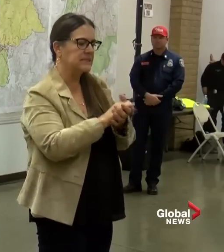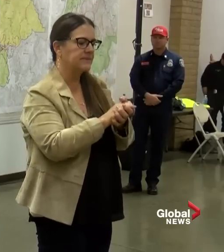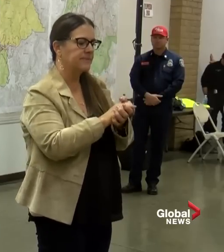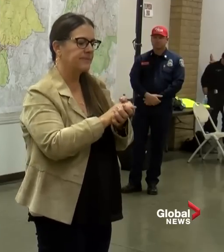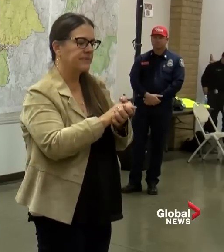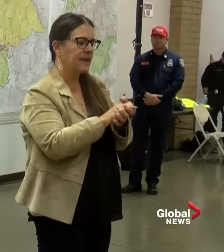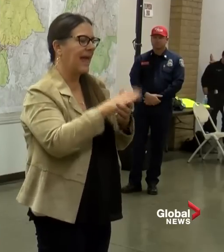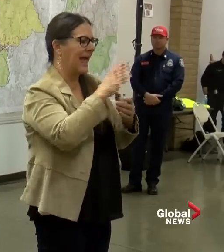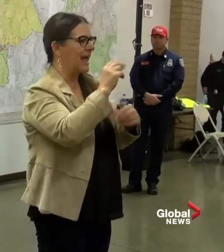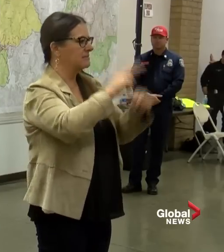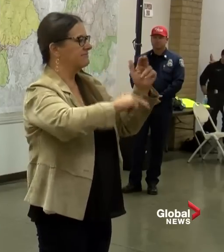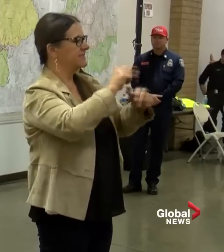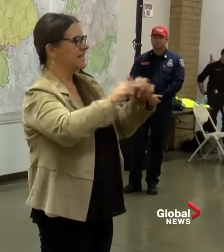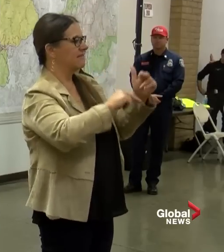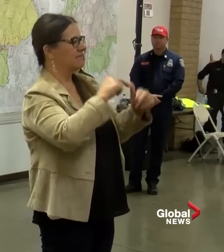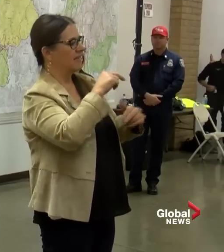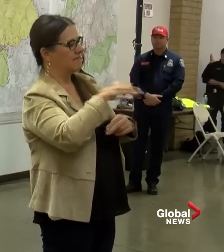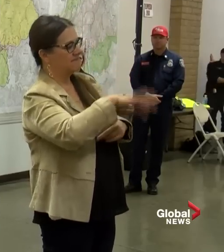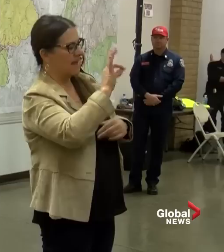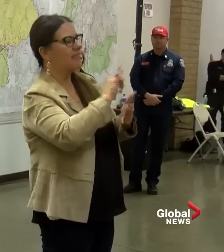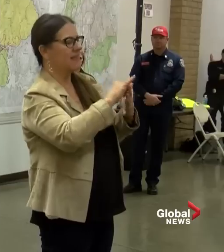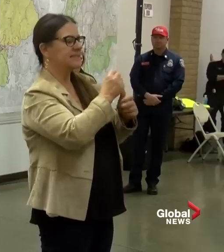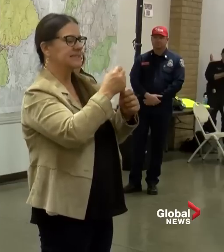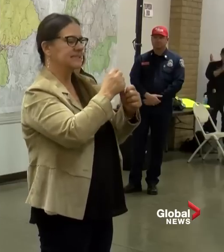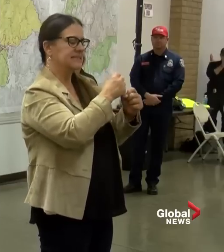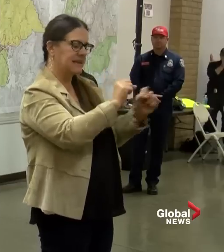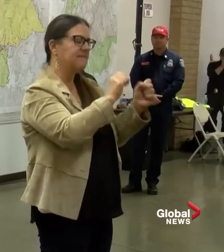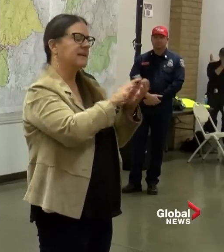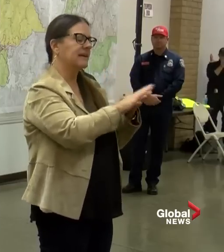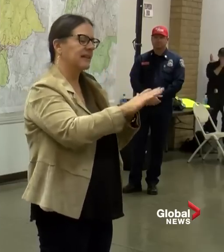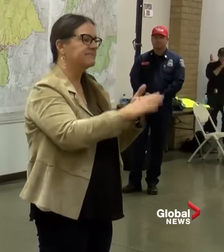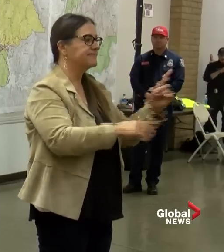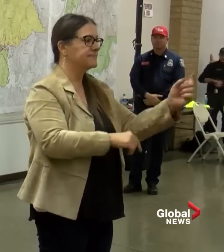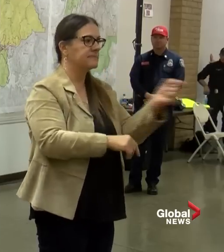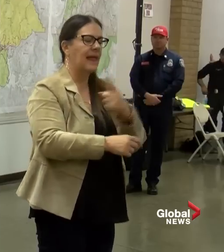school sites that are safe and clean.